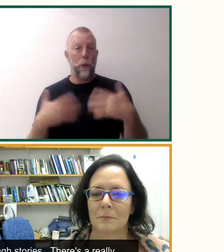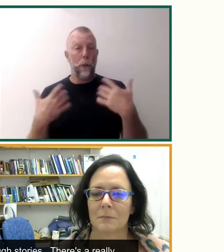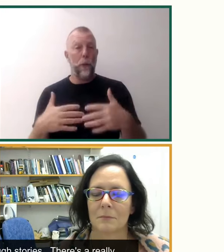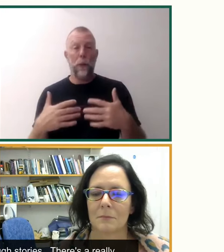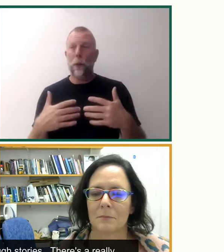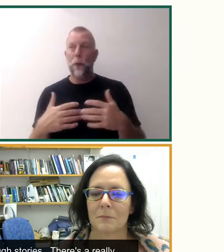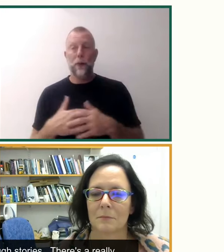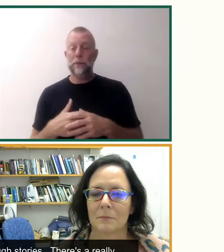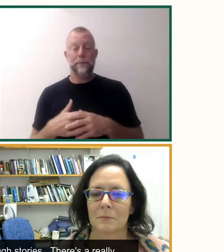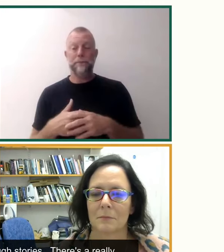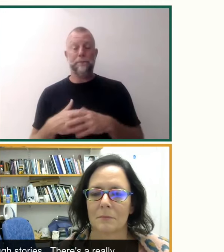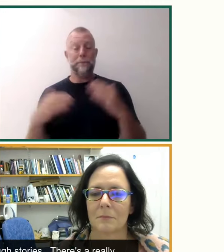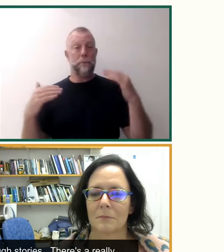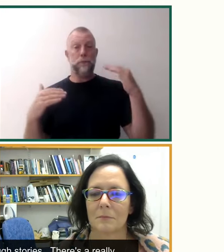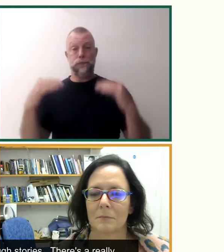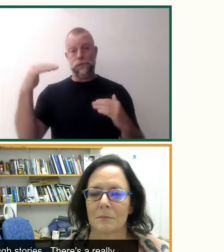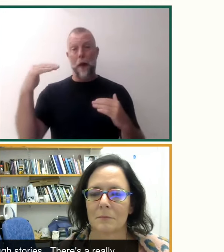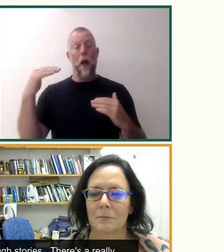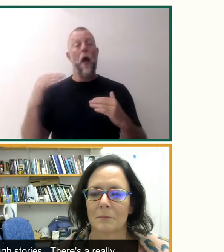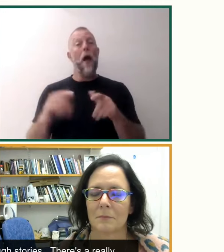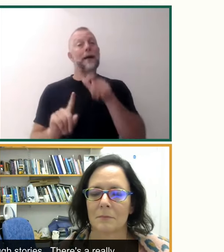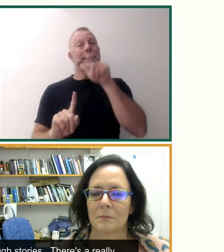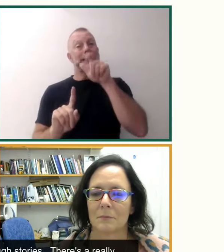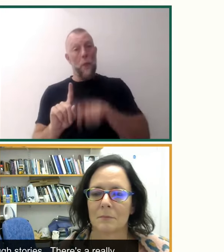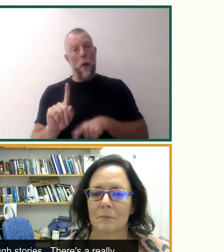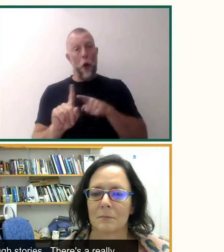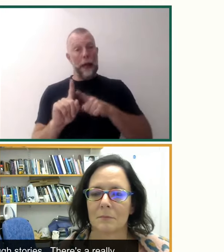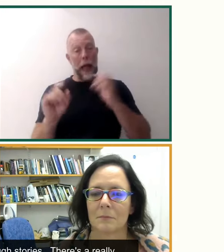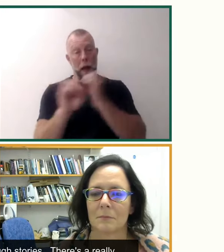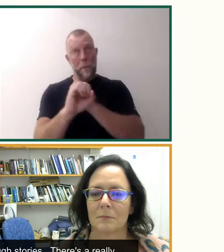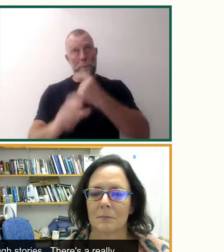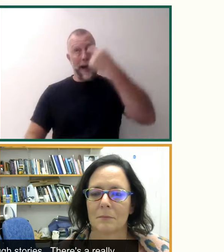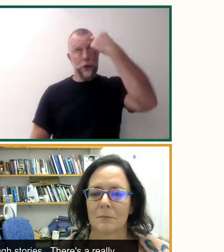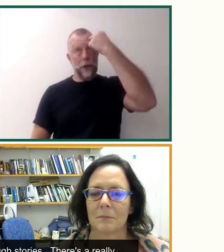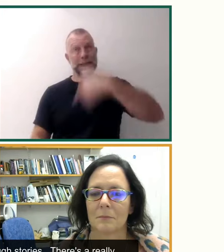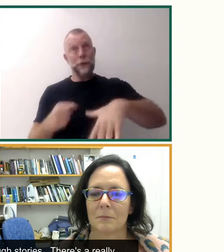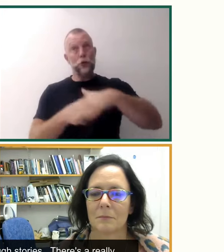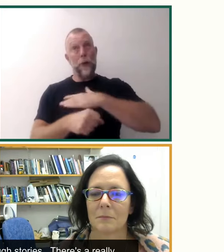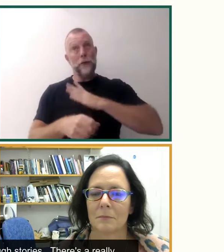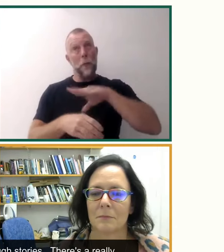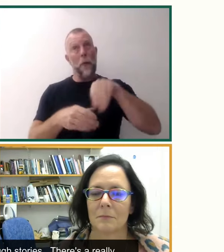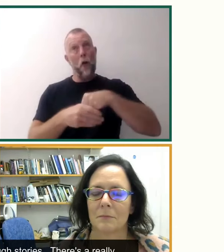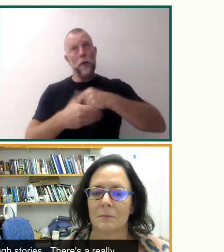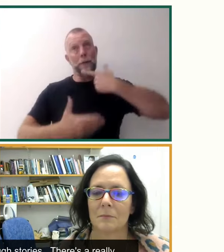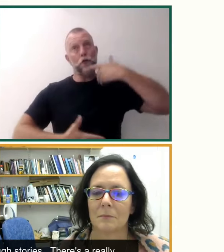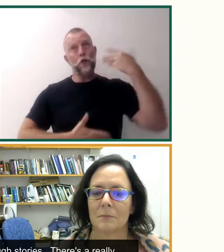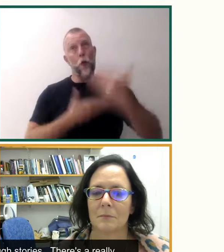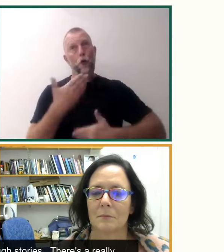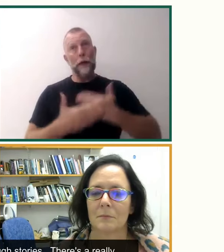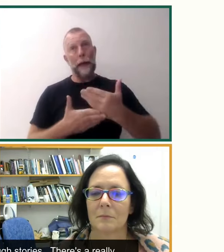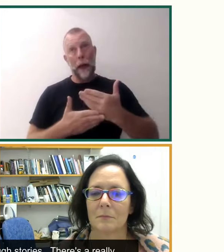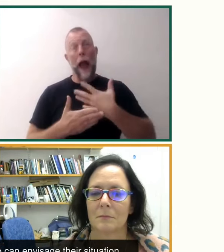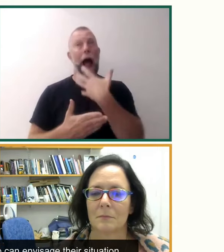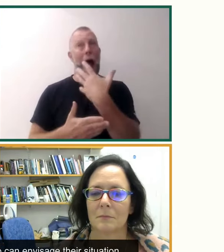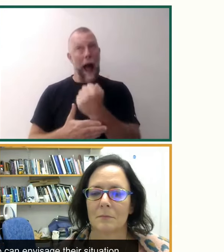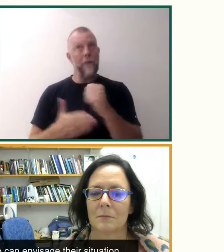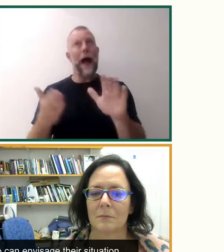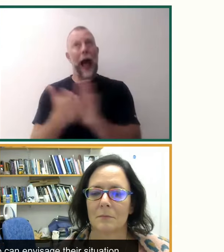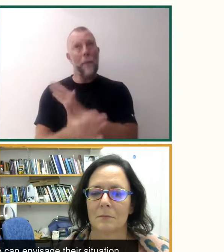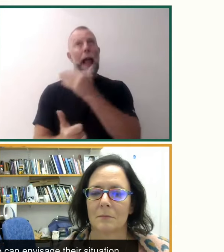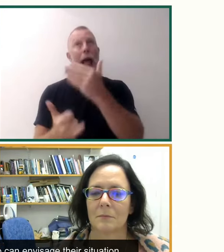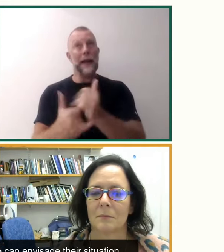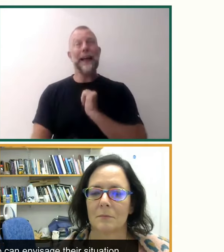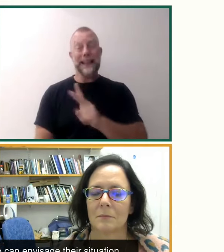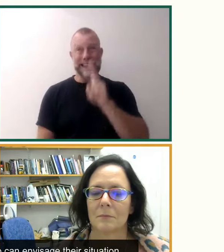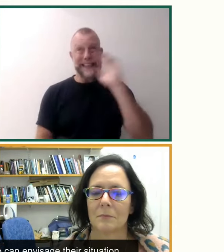disparity in somebody who can envisage their situation as part of a story that can tend towards a happy ending, that they can see a happy